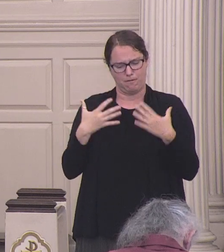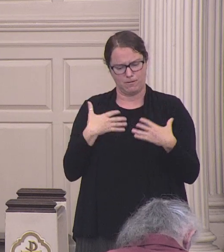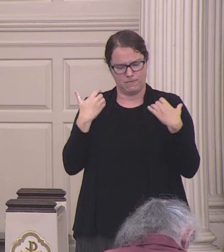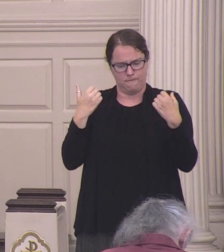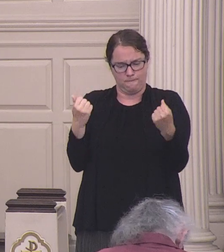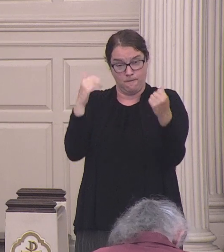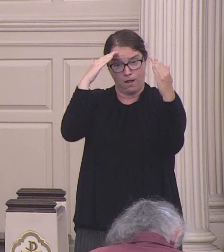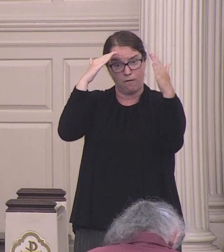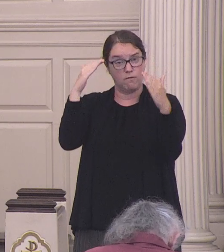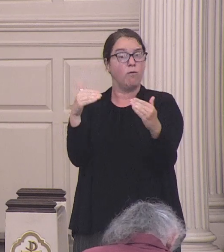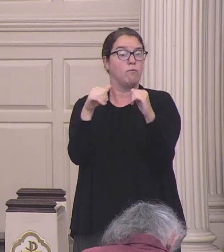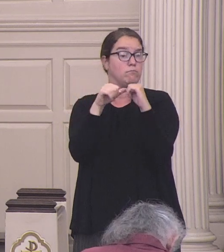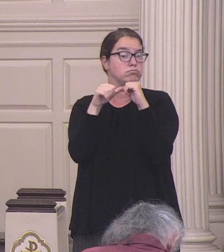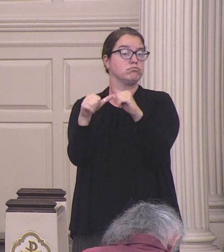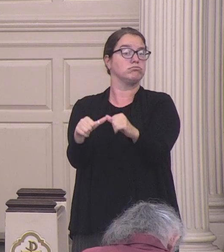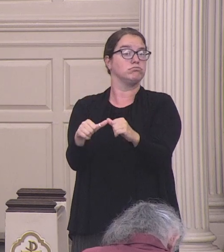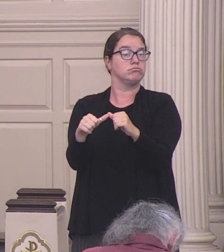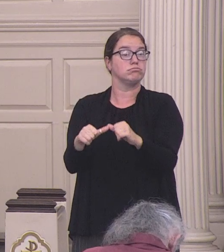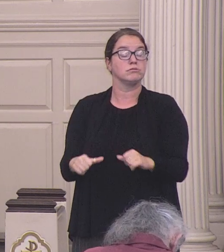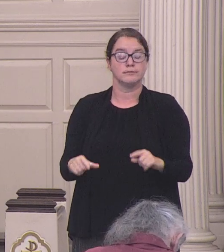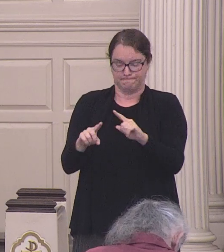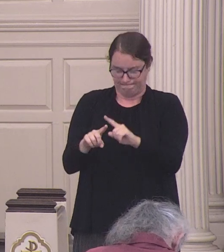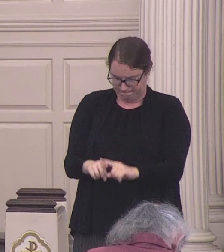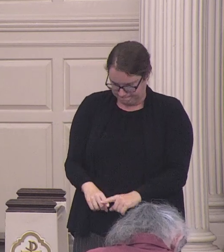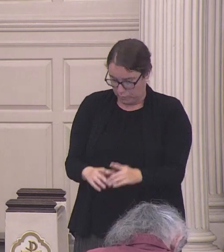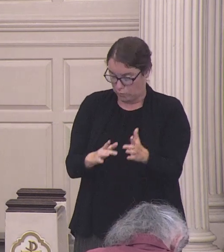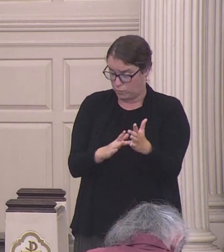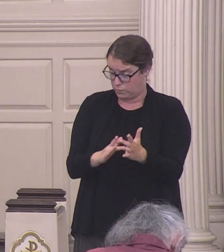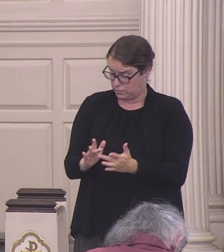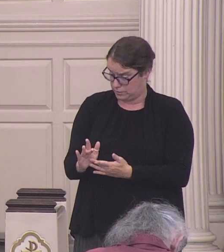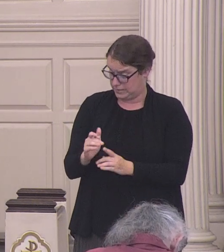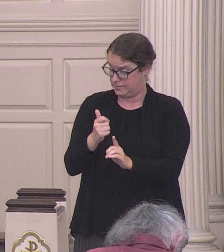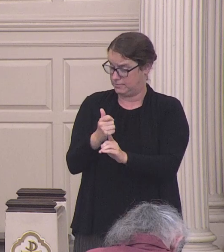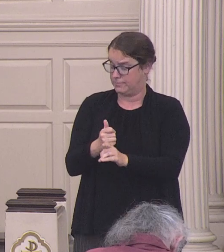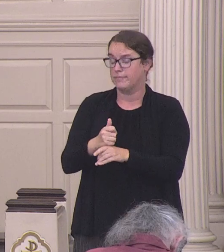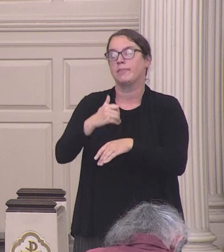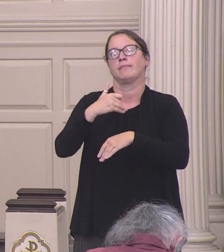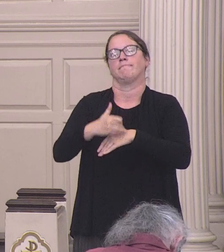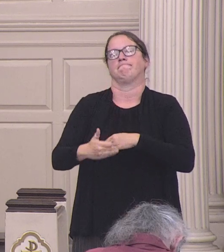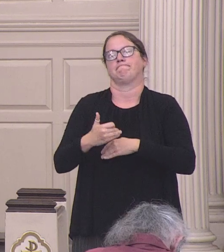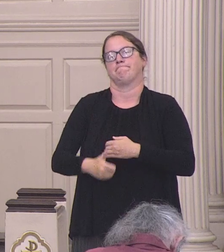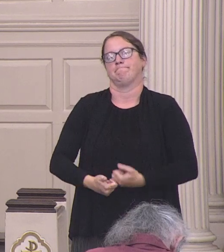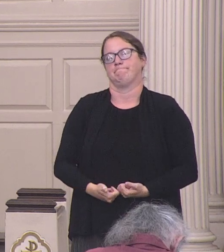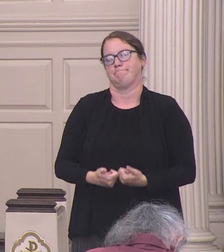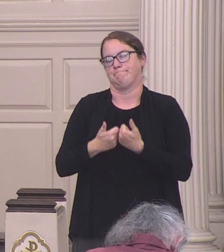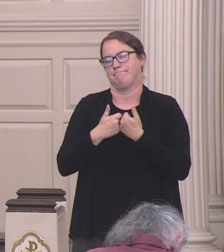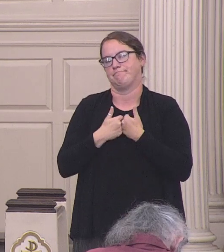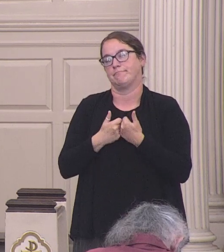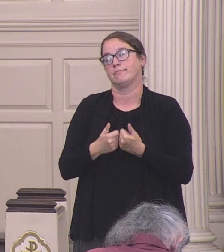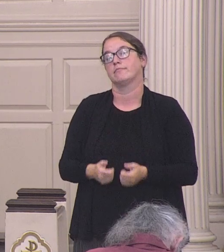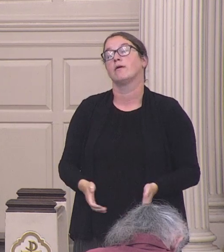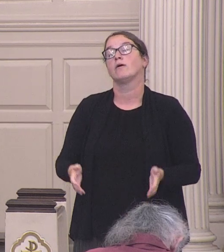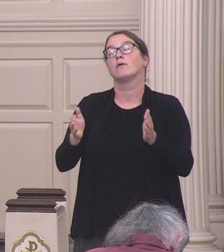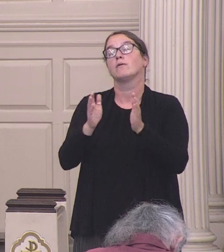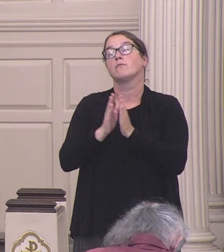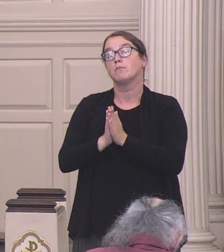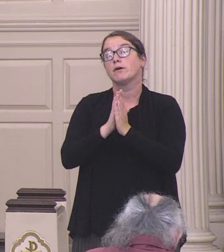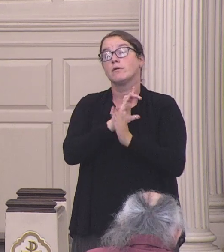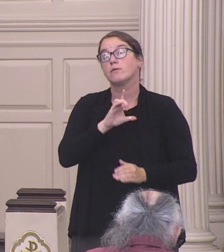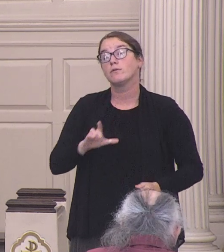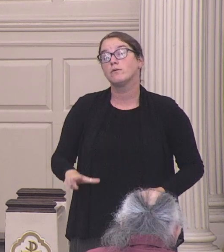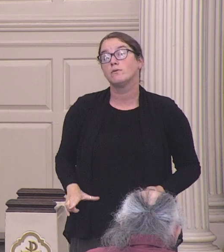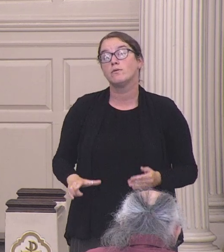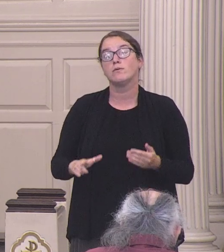and strength, nourished by Jesus, the living bread. We pray to the Lord. Lord, hear